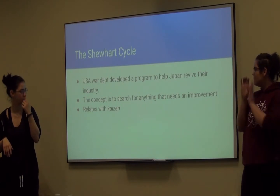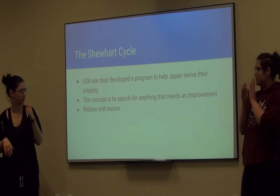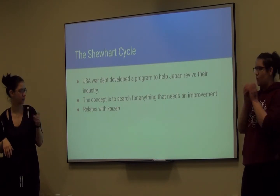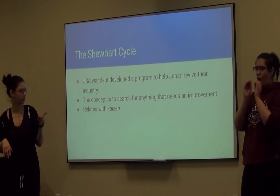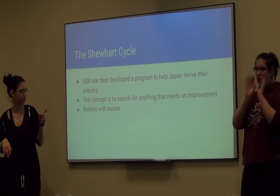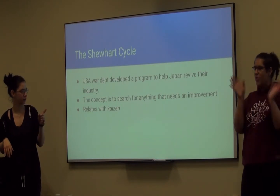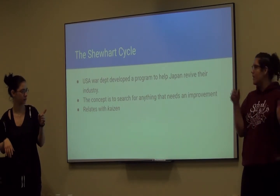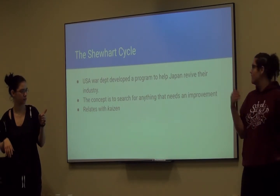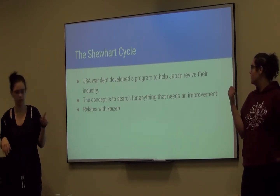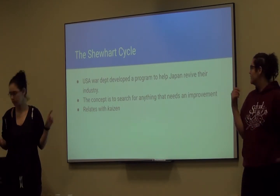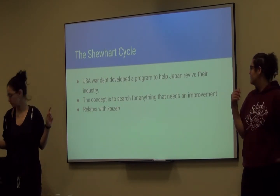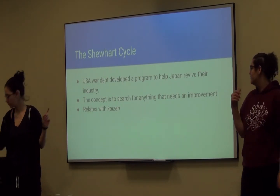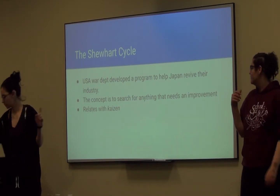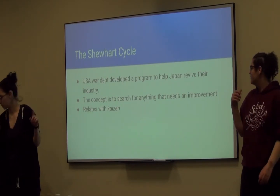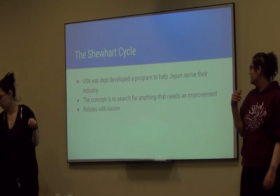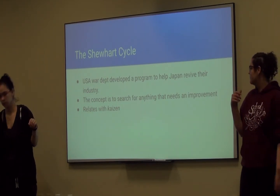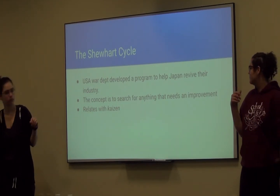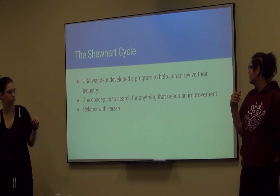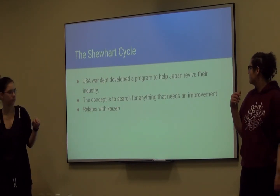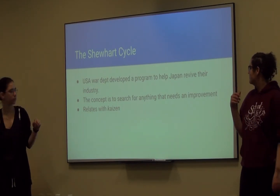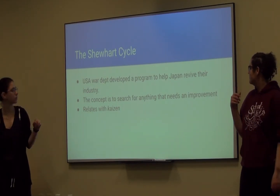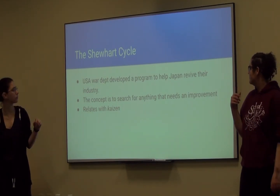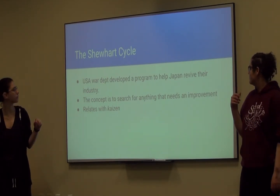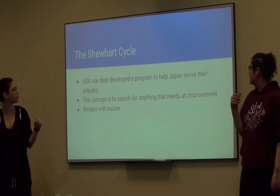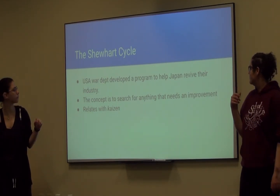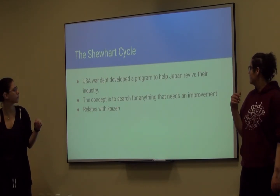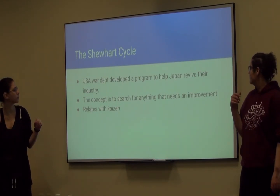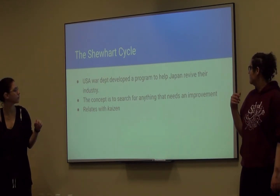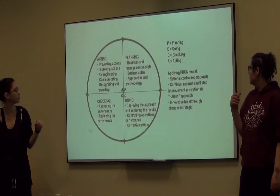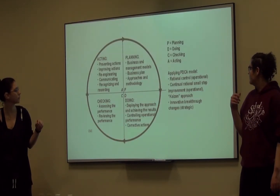system. When we show some images, it might be a little bit more clear.